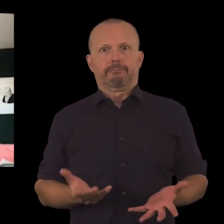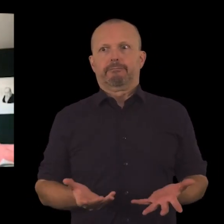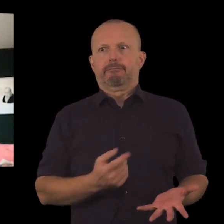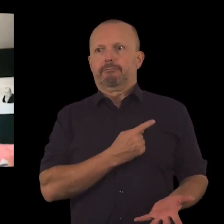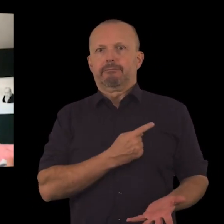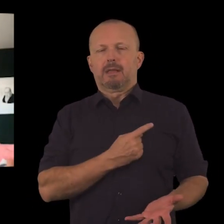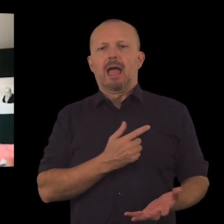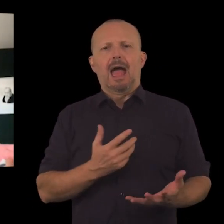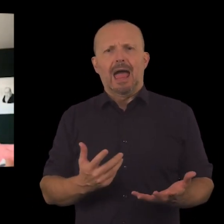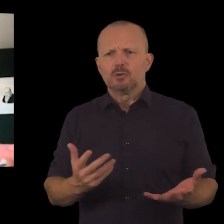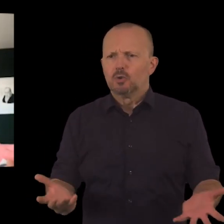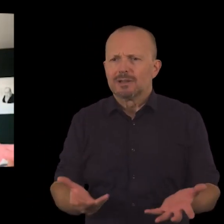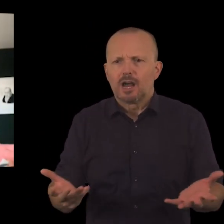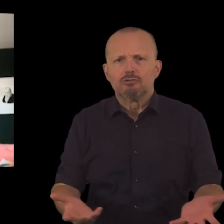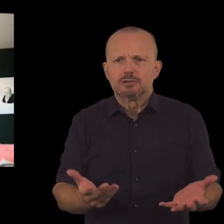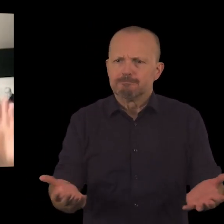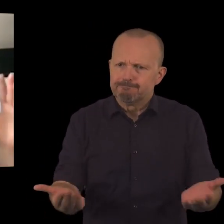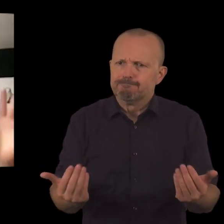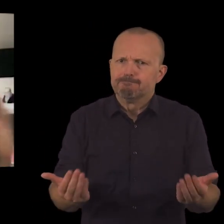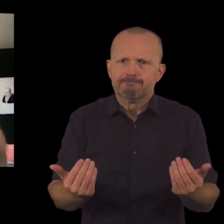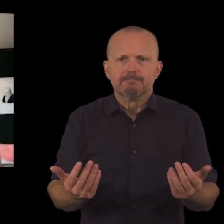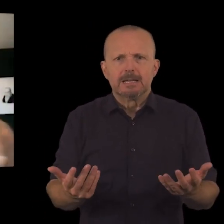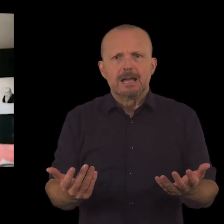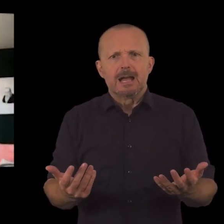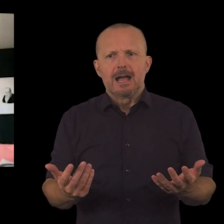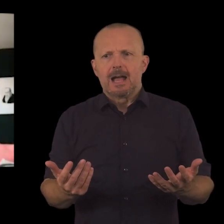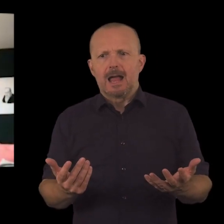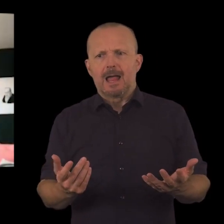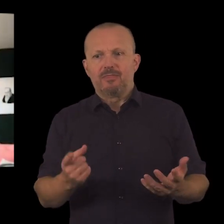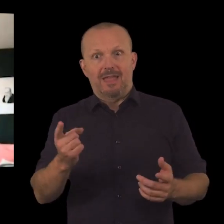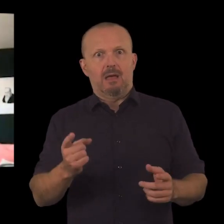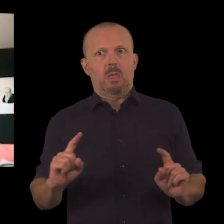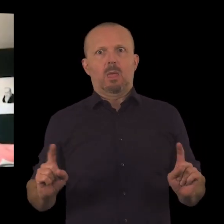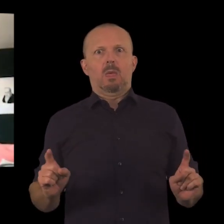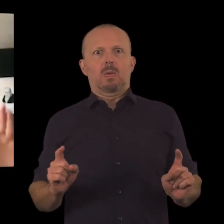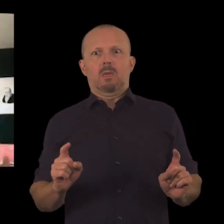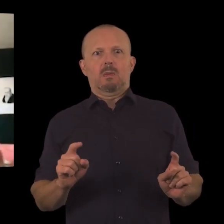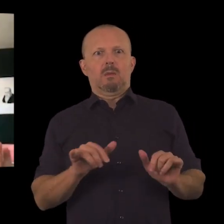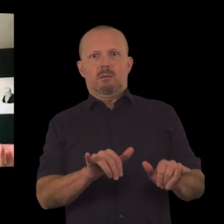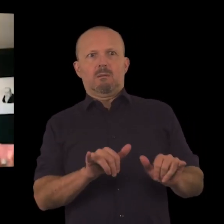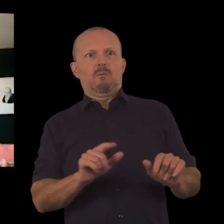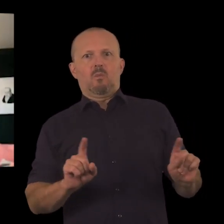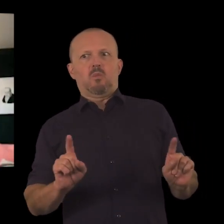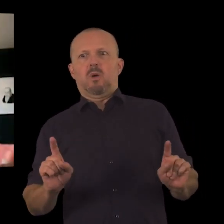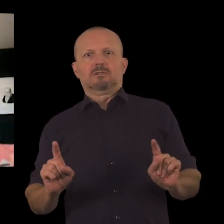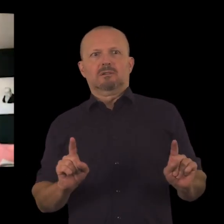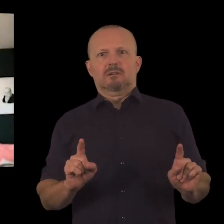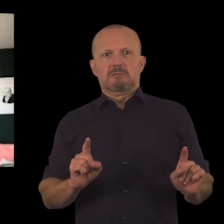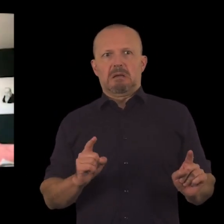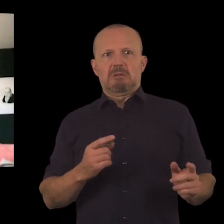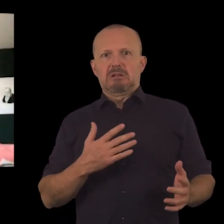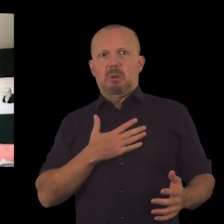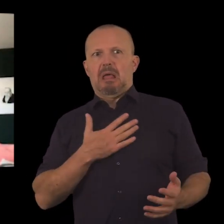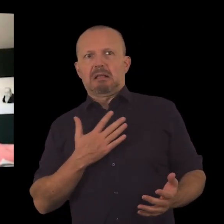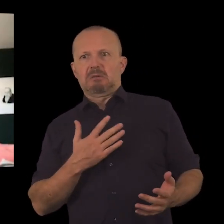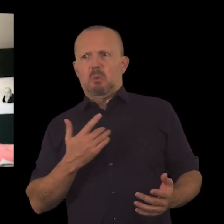gently leading them through that process of walking in going, I don't know what this is, I'm a bit suspicious of it, I don't know if